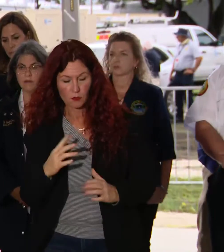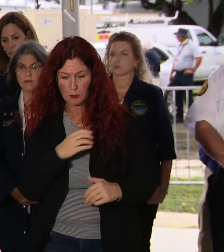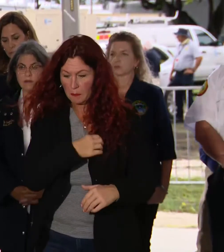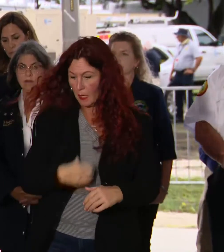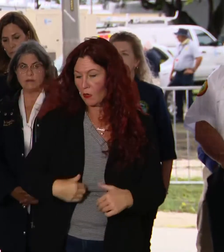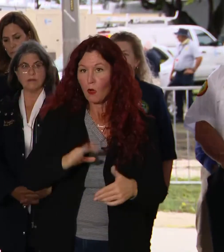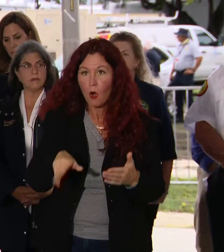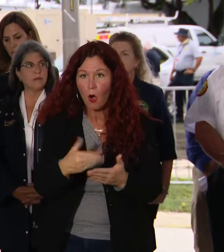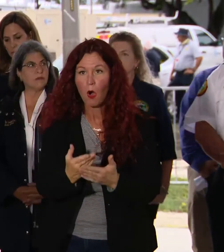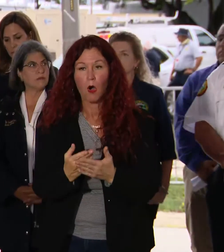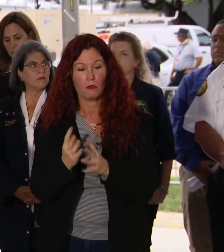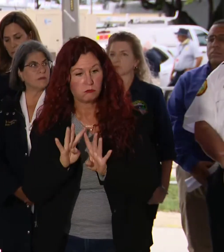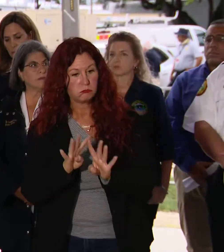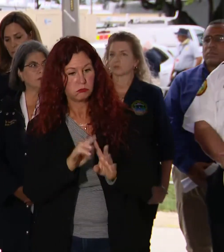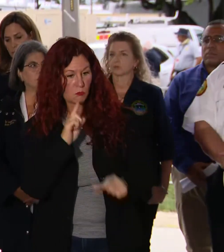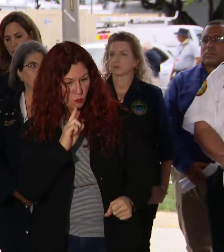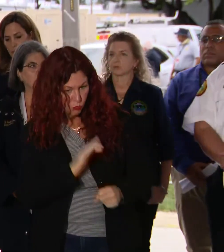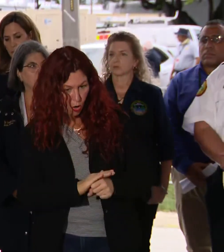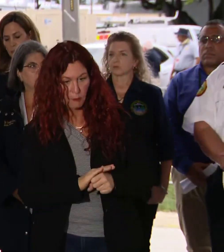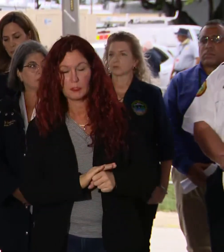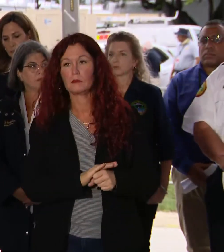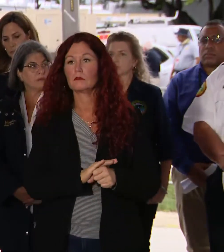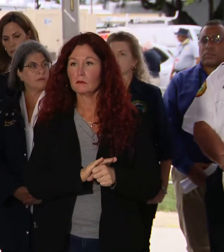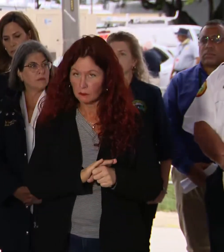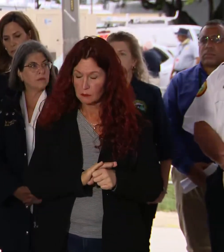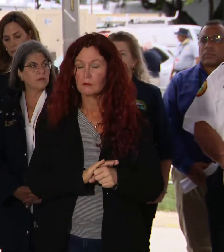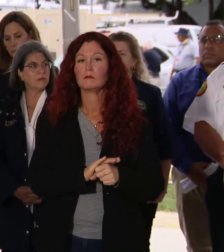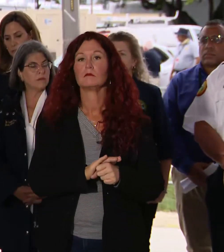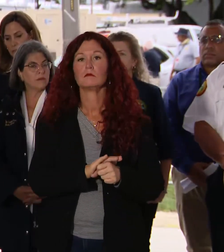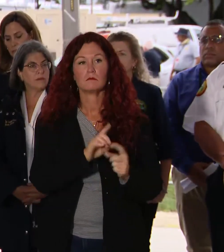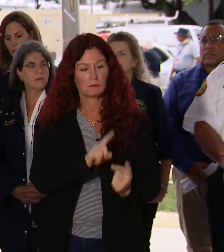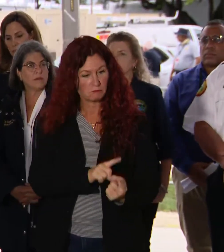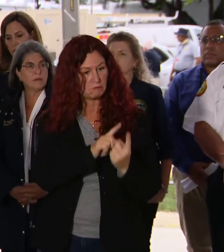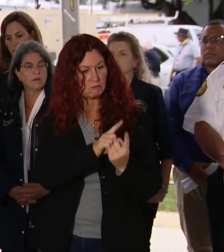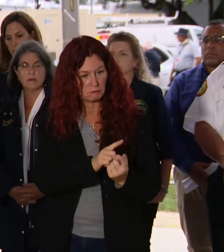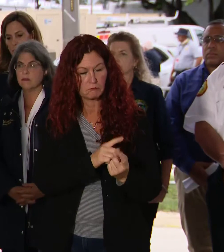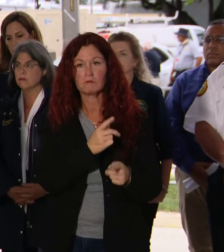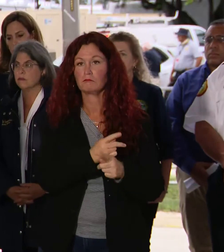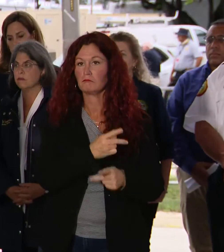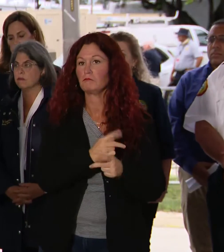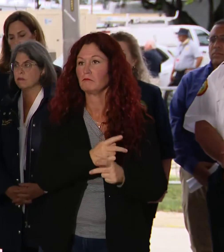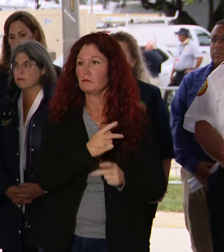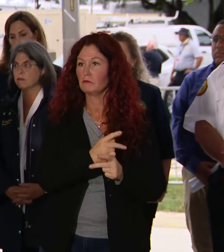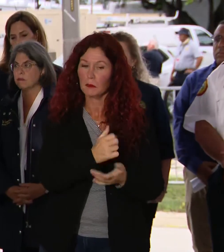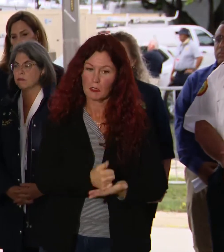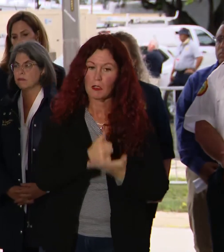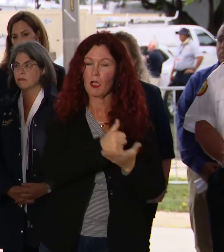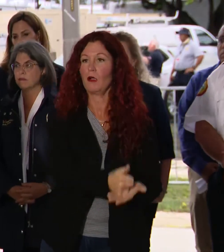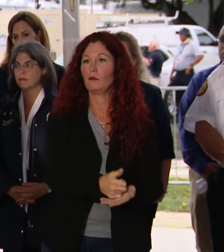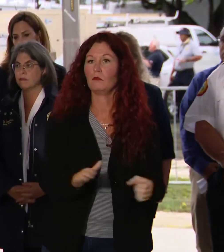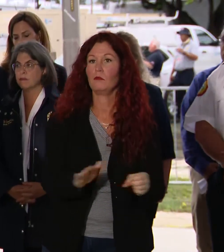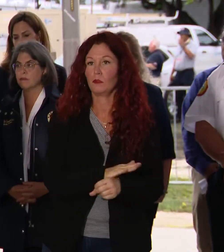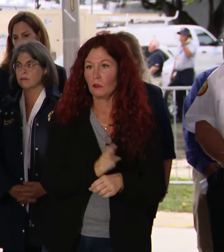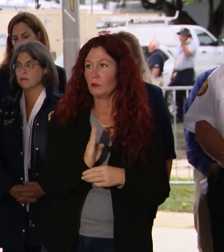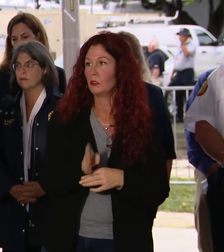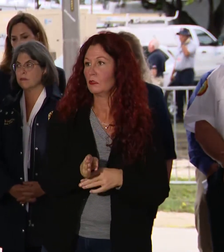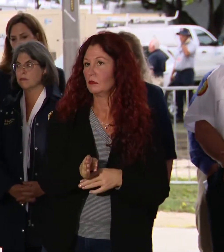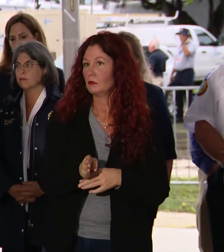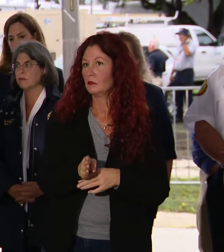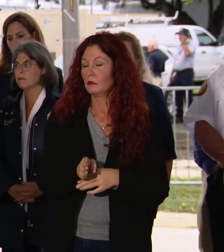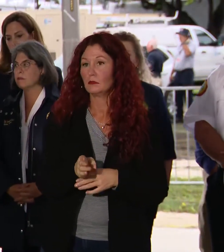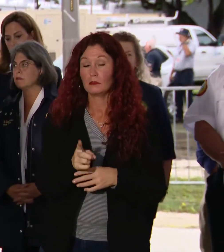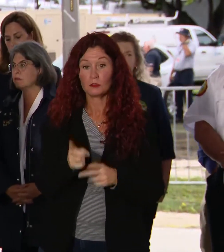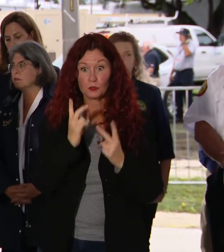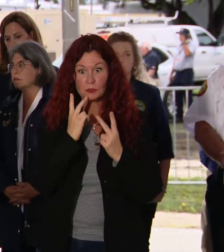And having a chance to hear from President Biden and watching him sit knee to knee with so many of these families who